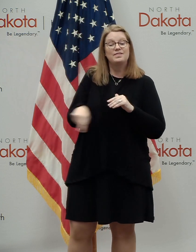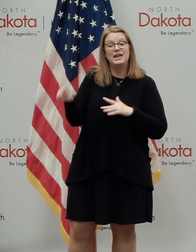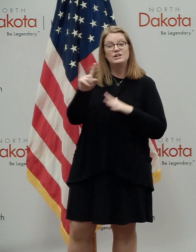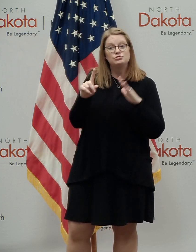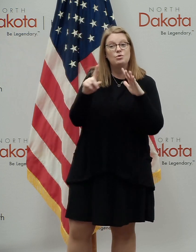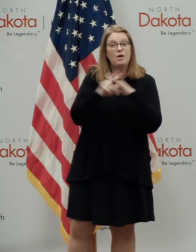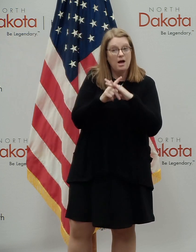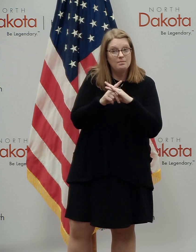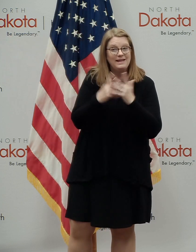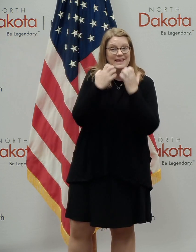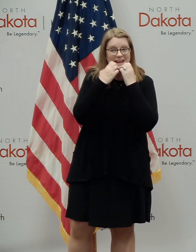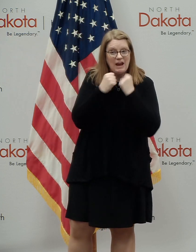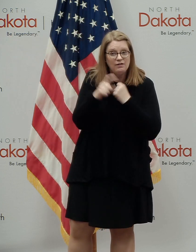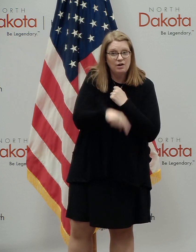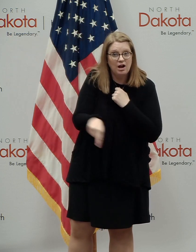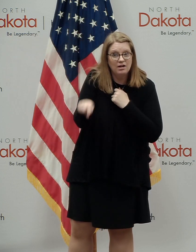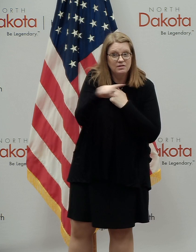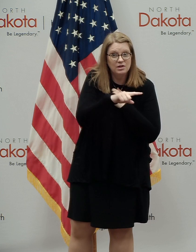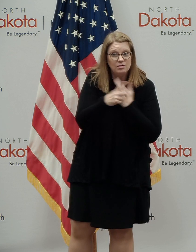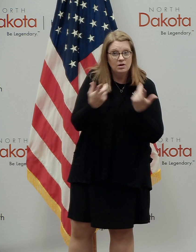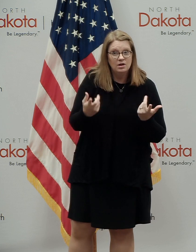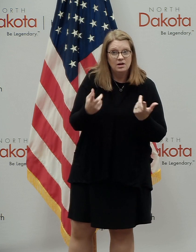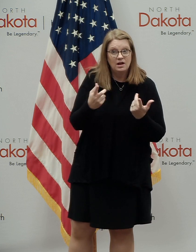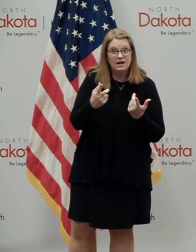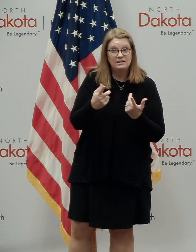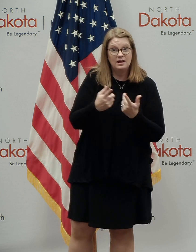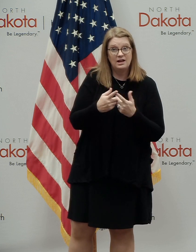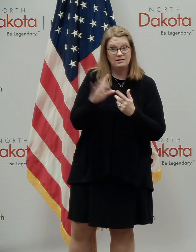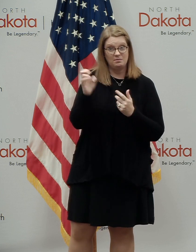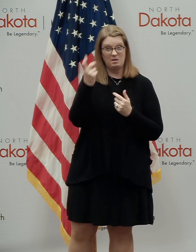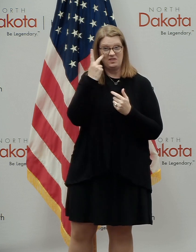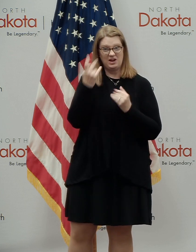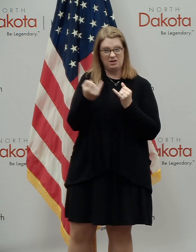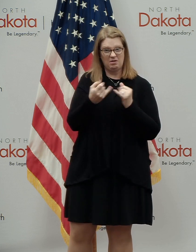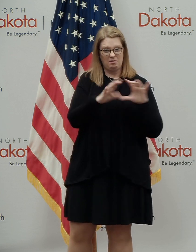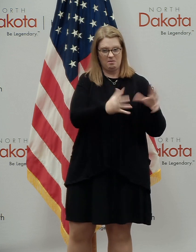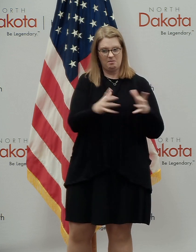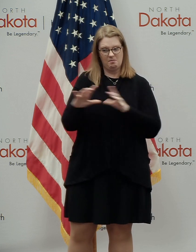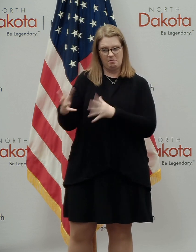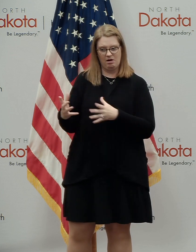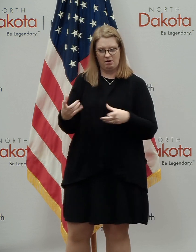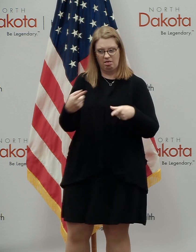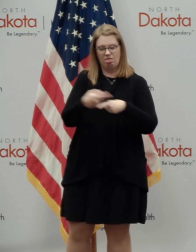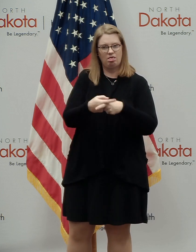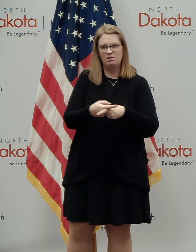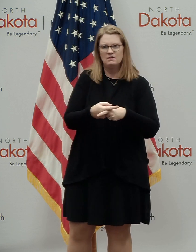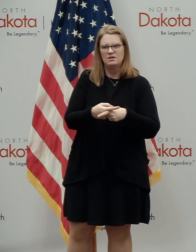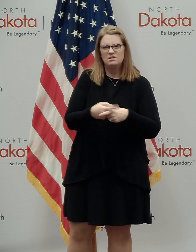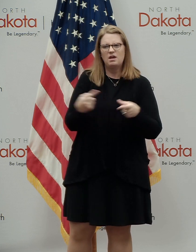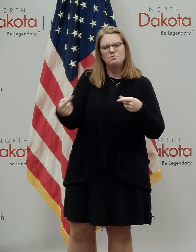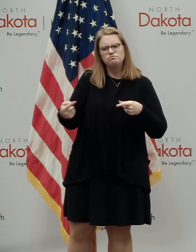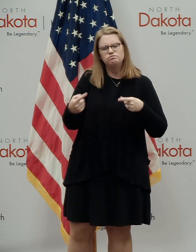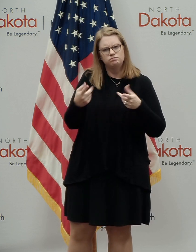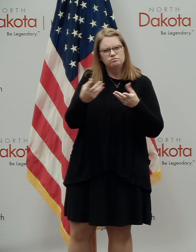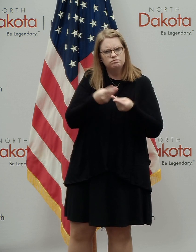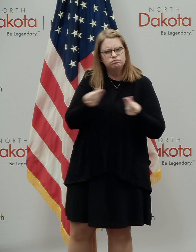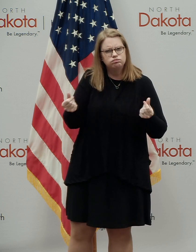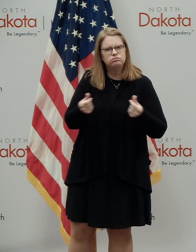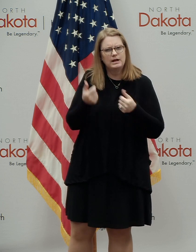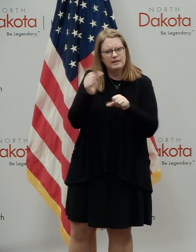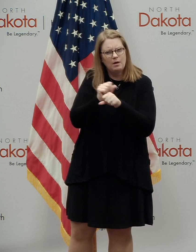and they get stuff done, and they get it done across party lines, and that should make every North Dakotan proud. So with that, let me first